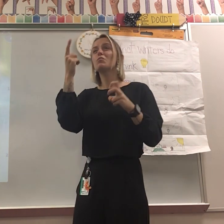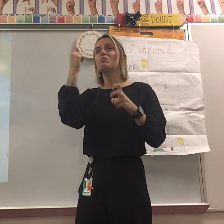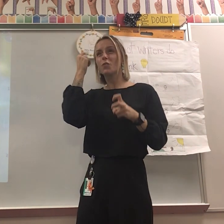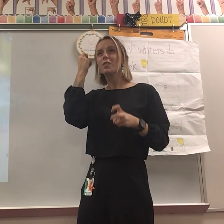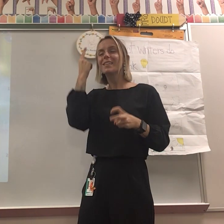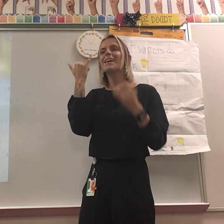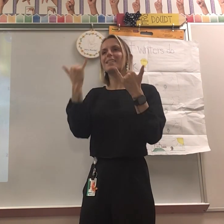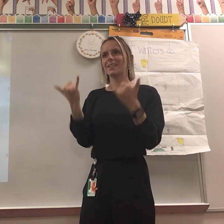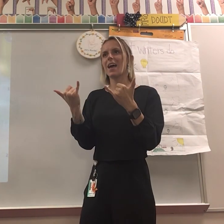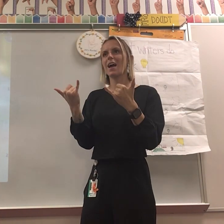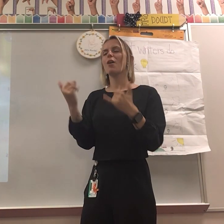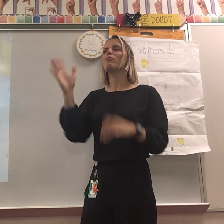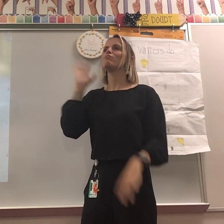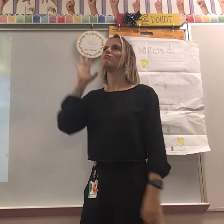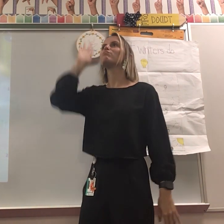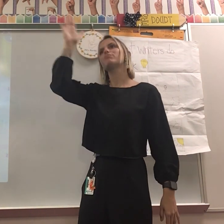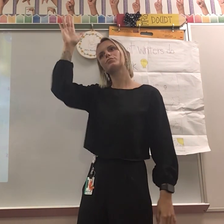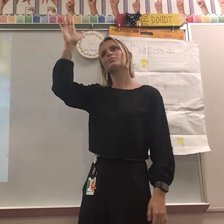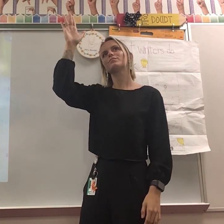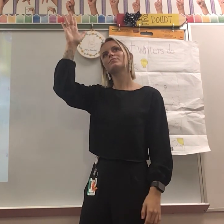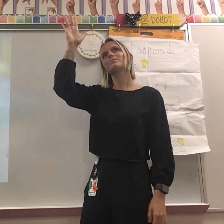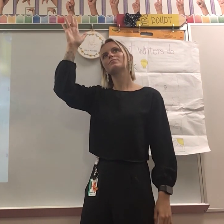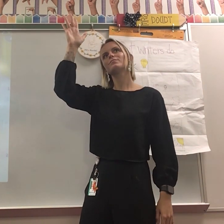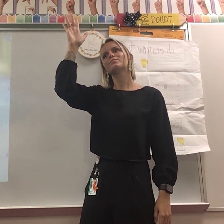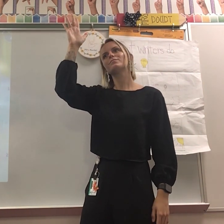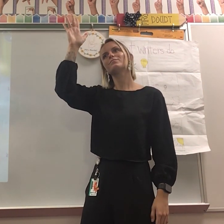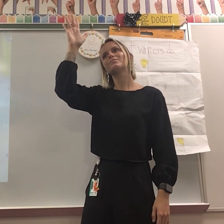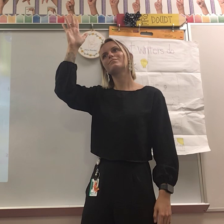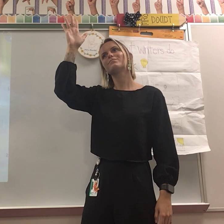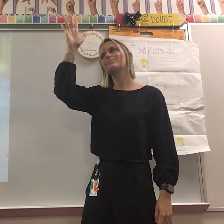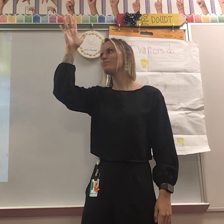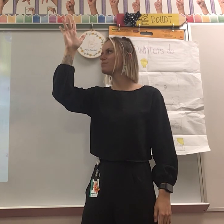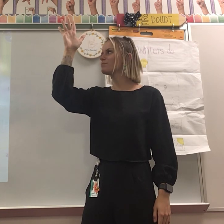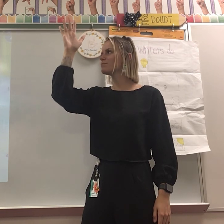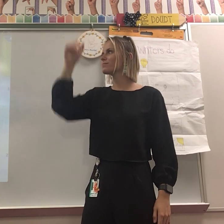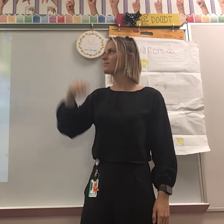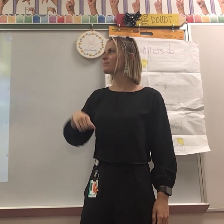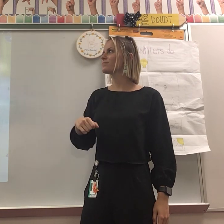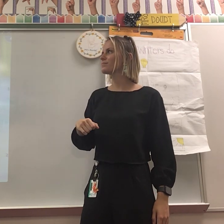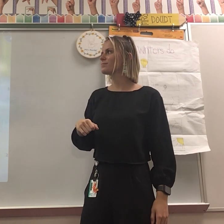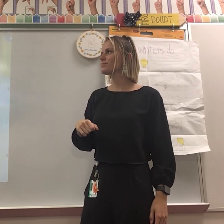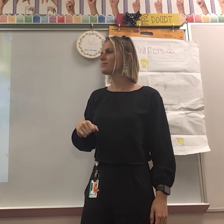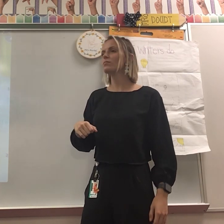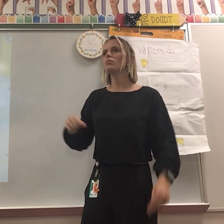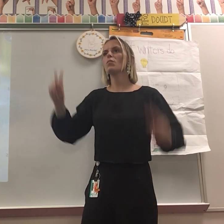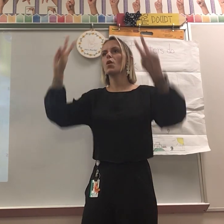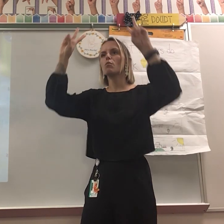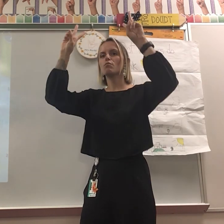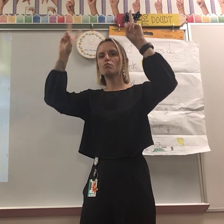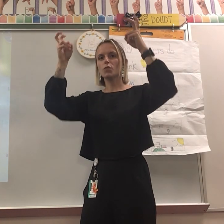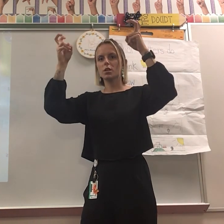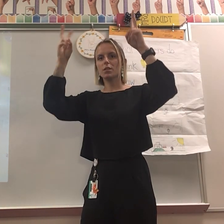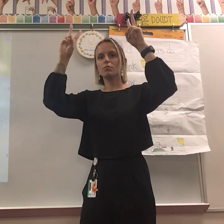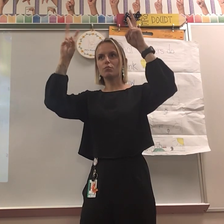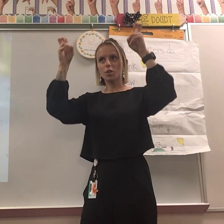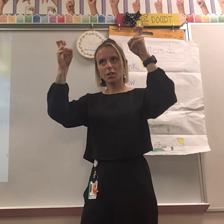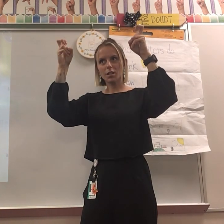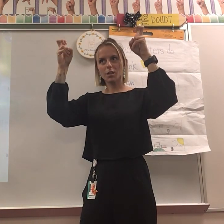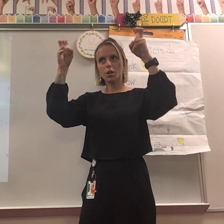to look for a quote. We have to find quotation marks, right? Which is what those are. They're at the beginning